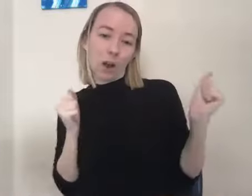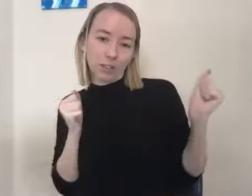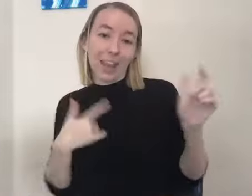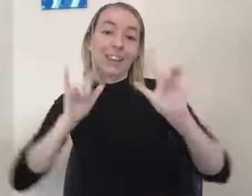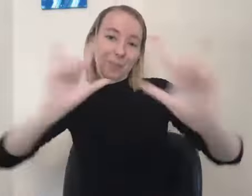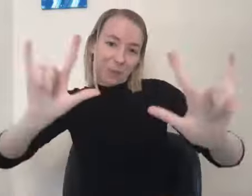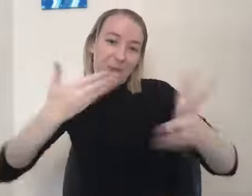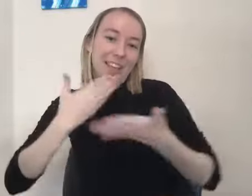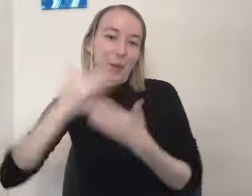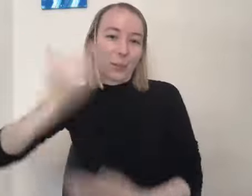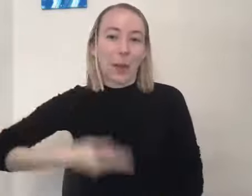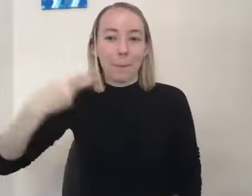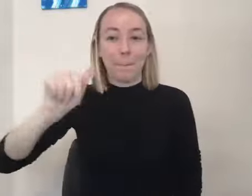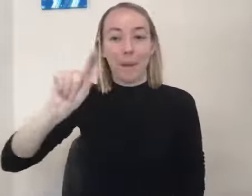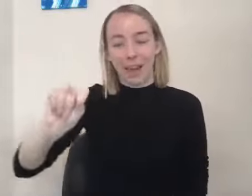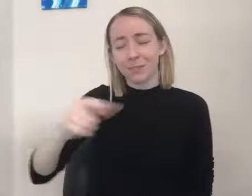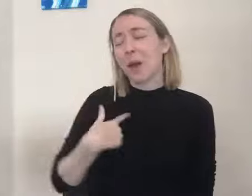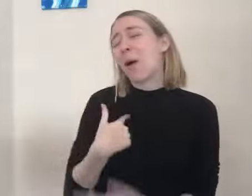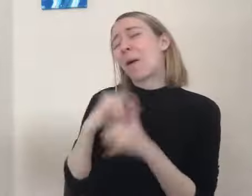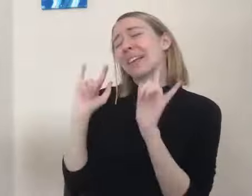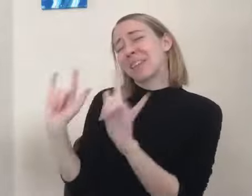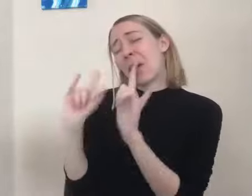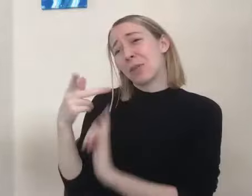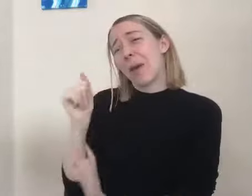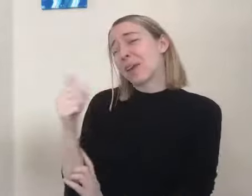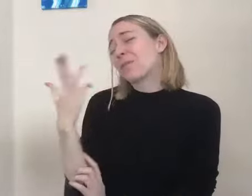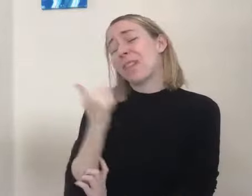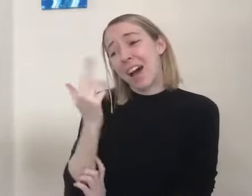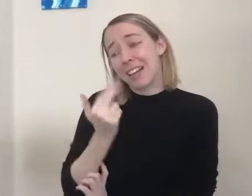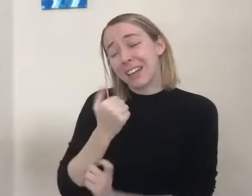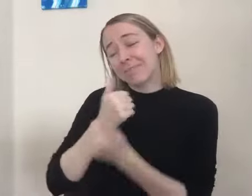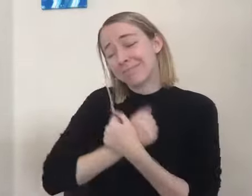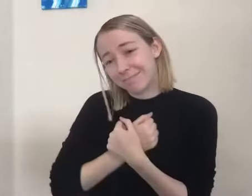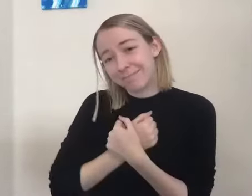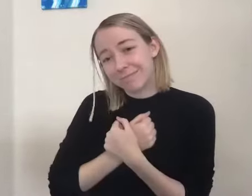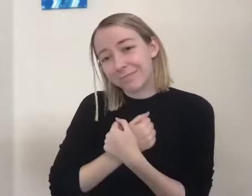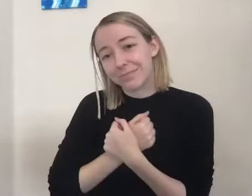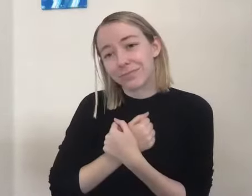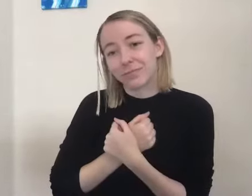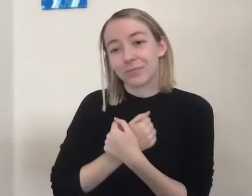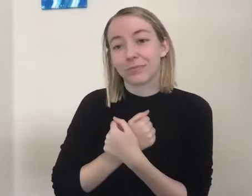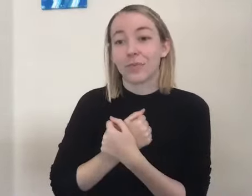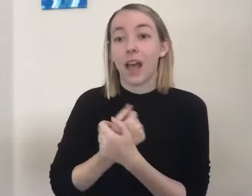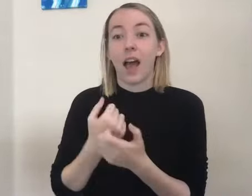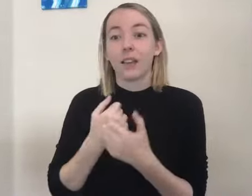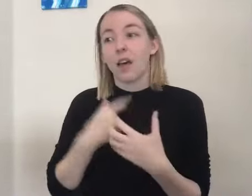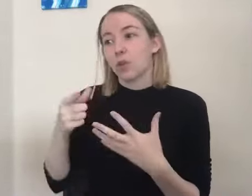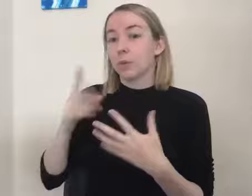notes in my life. I'm dyslexic. They would be bloody good to me. I'm Pat, and I'm happy to be here. Pat, I love you. You